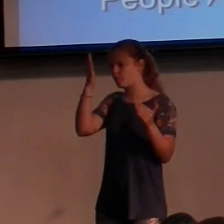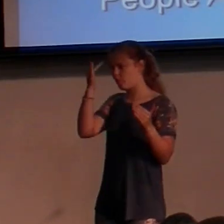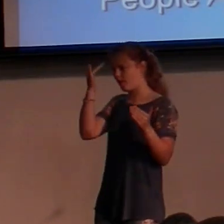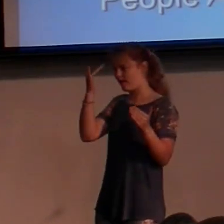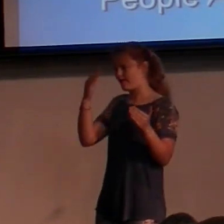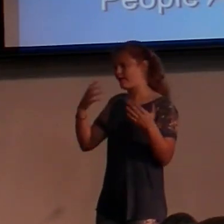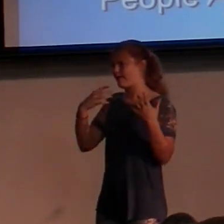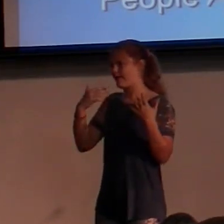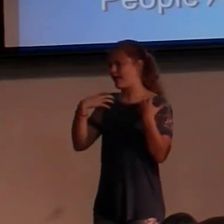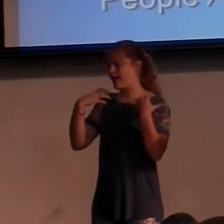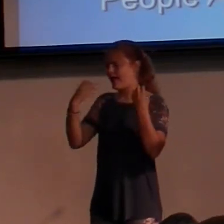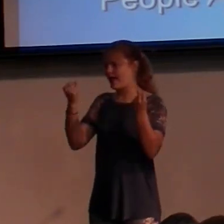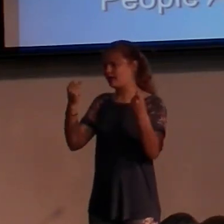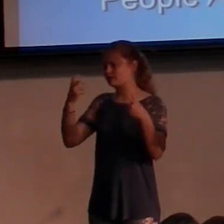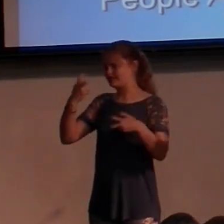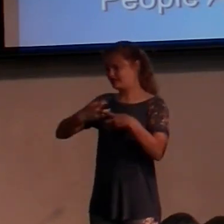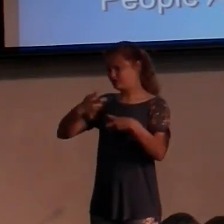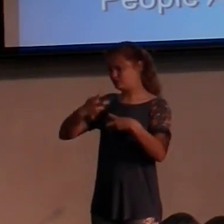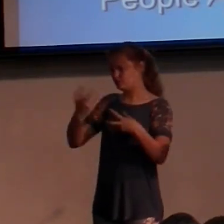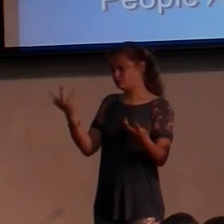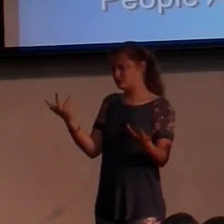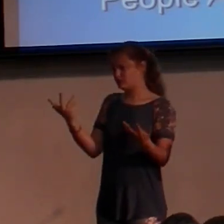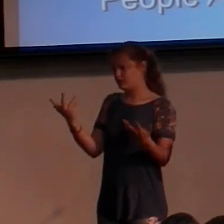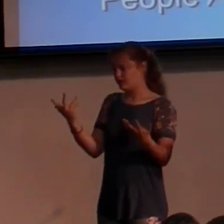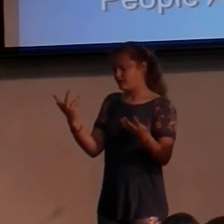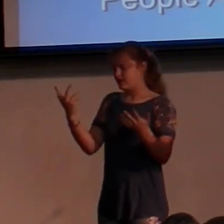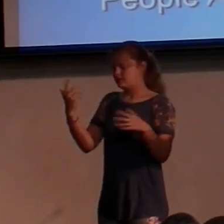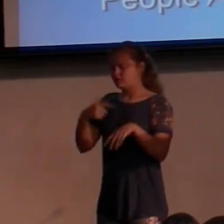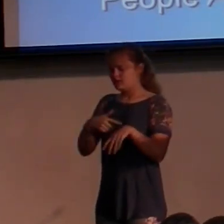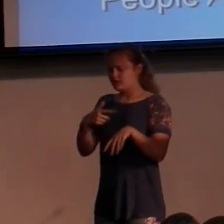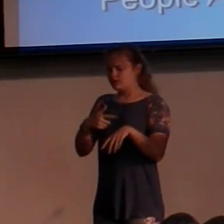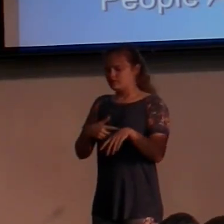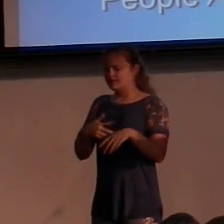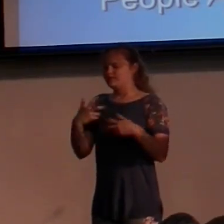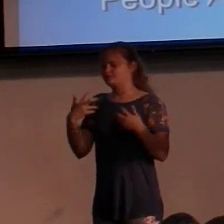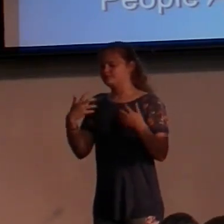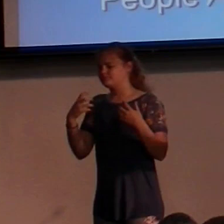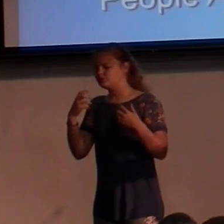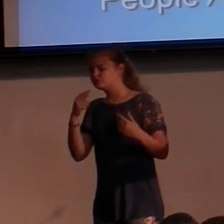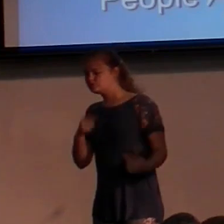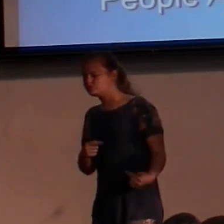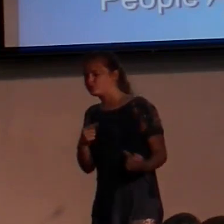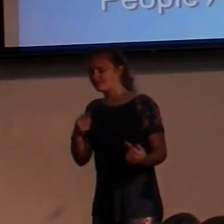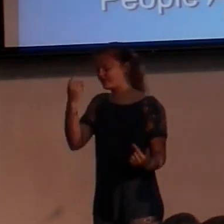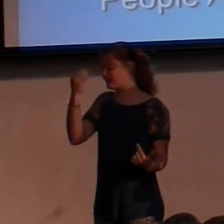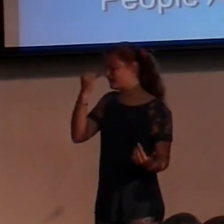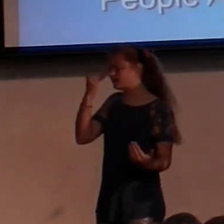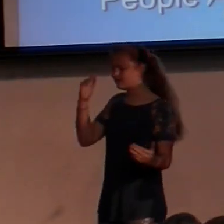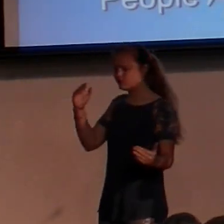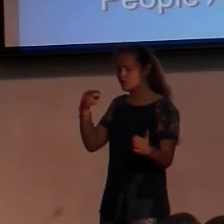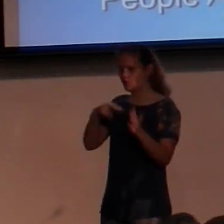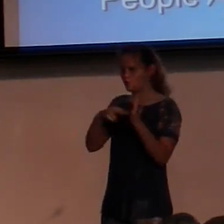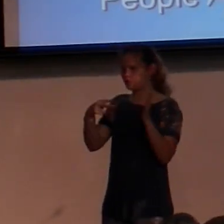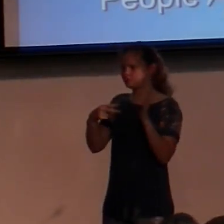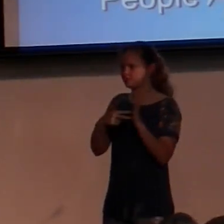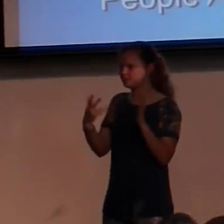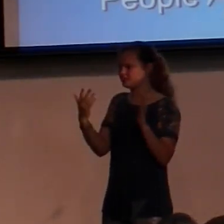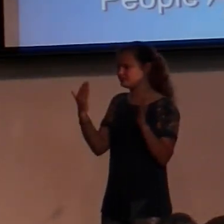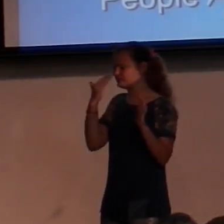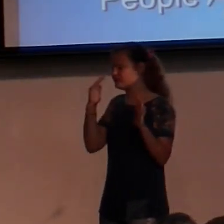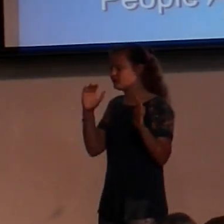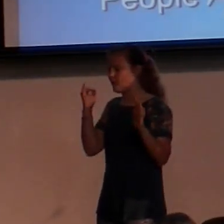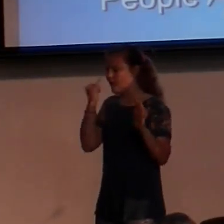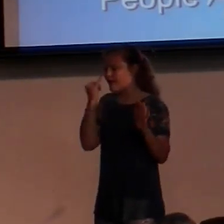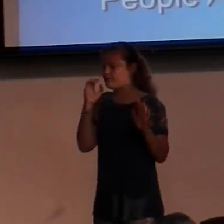issues. And after a while, this was kind of wearing on him, and he wasn't really quite sure if he understood what his purpose was and if he would ever figure out what his purpose